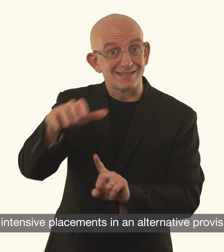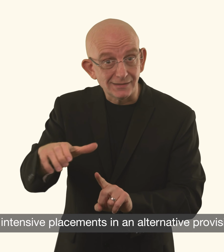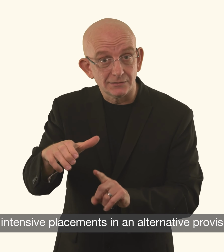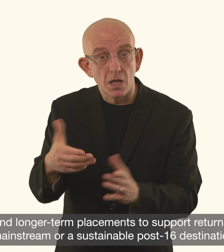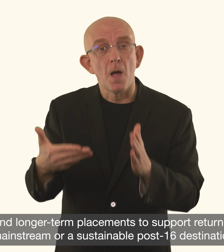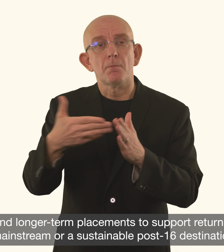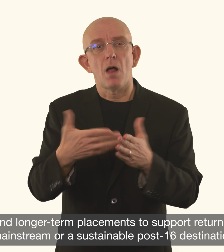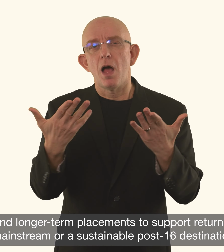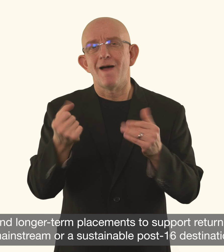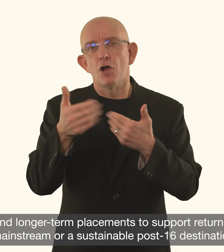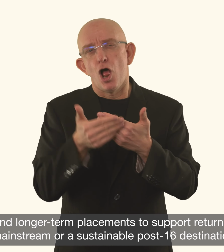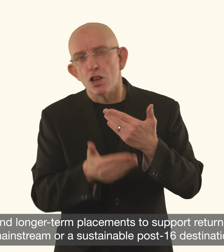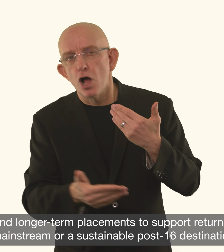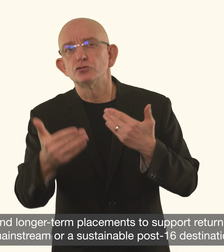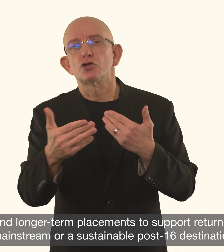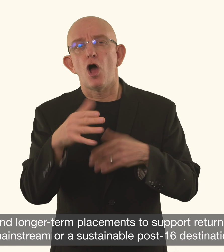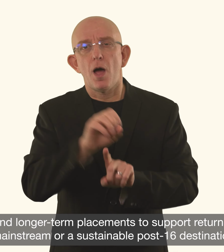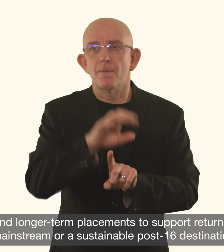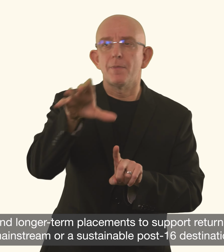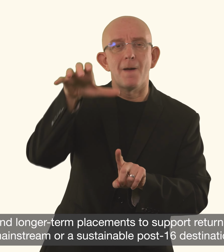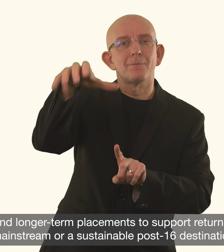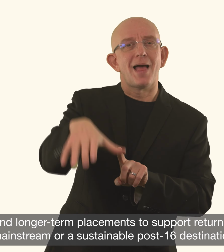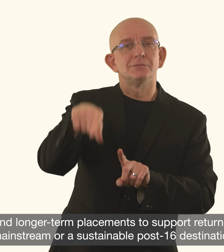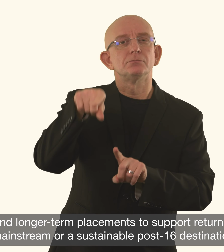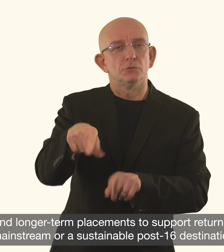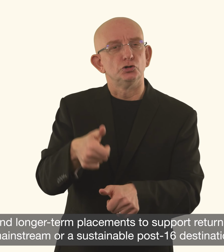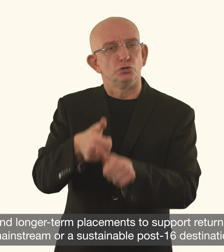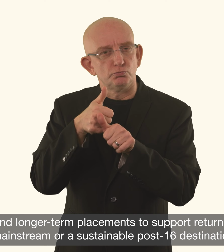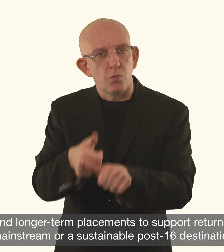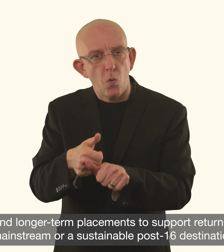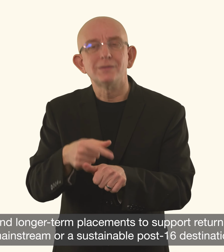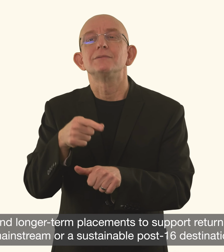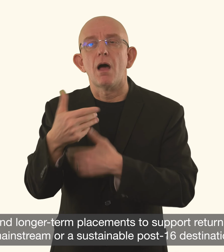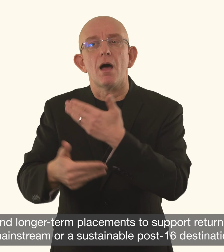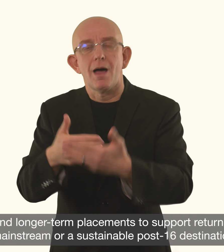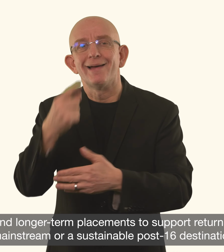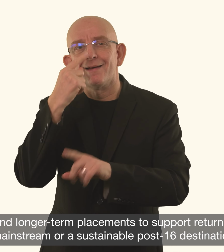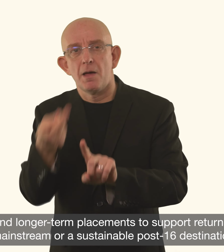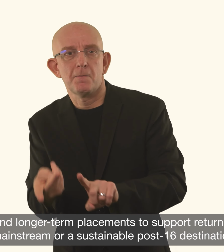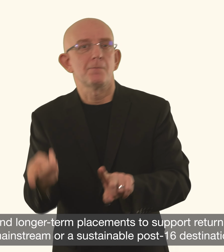And long-term placements to support return to mainstream or a sustainable post-16 destination.